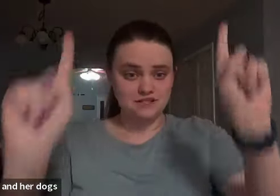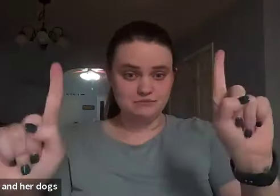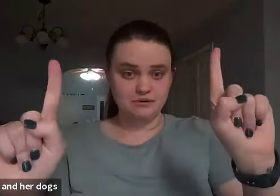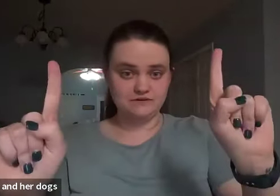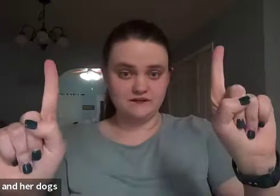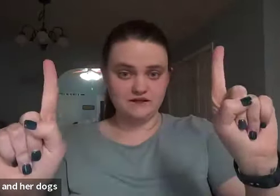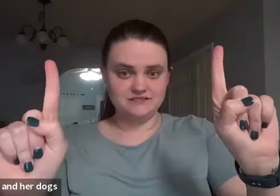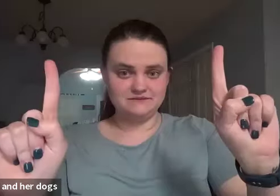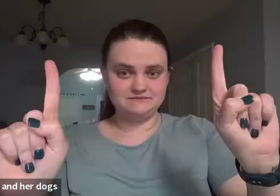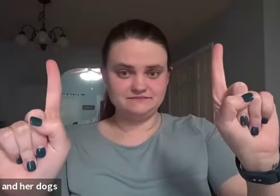2 pointer fingers.